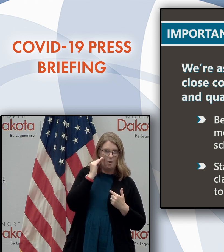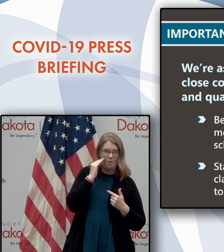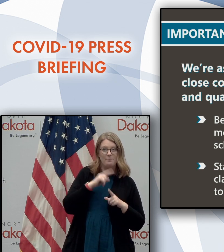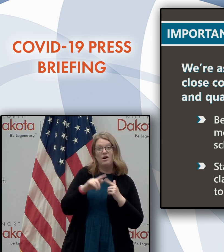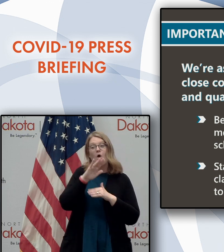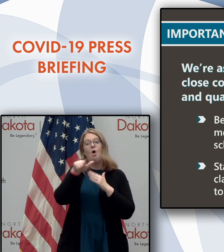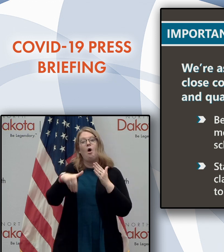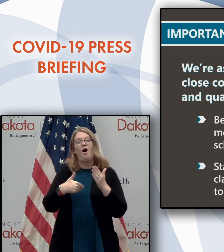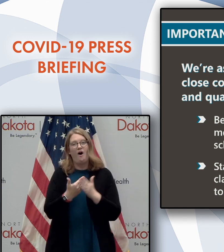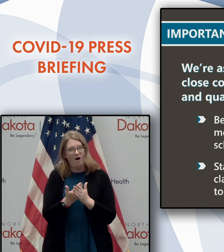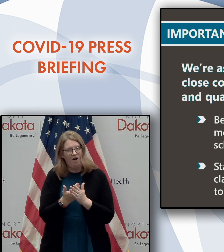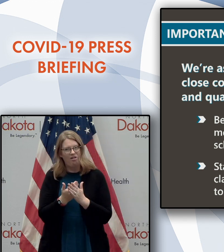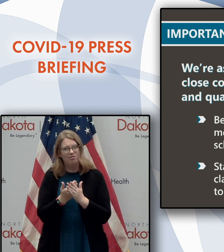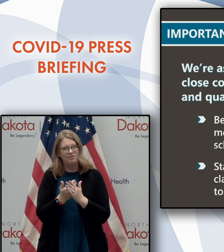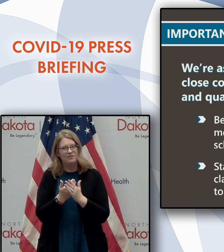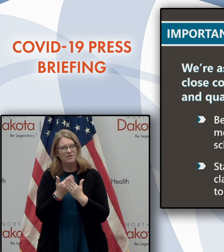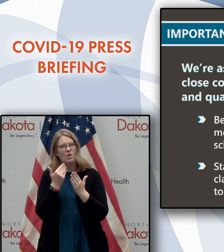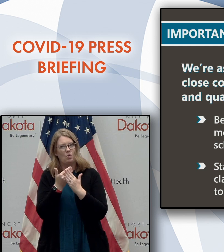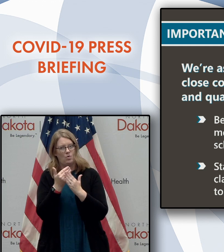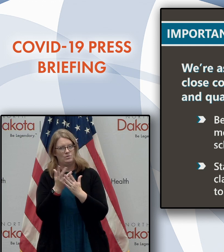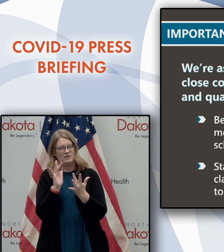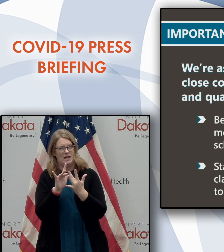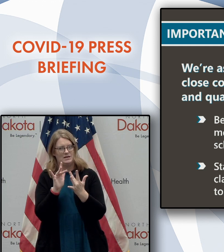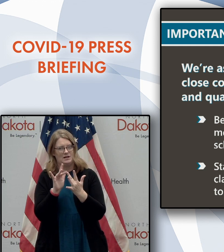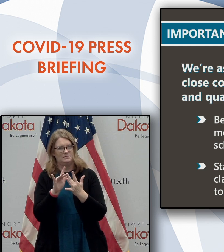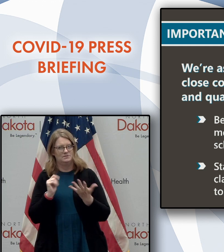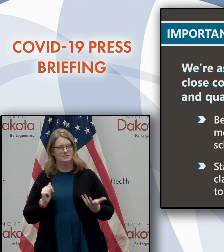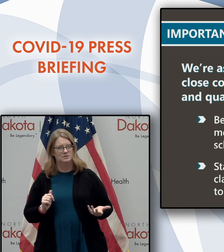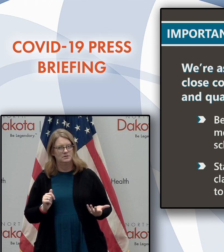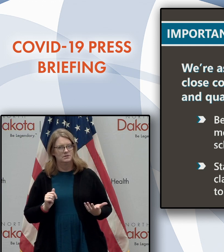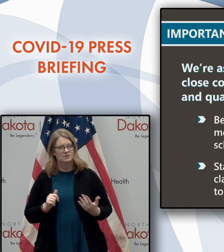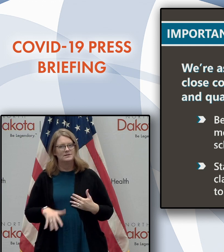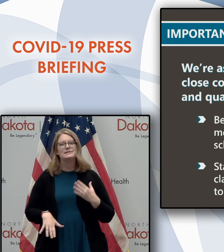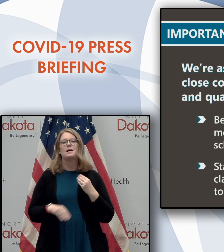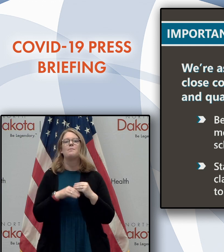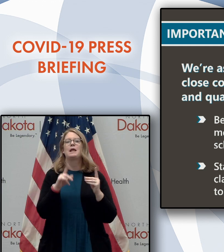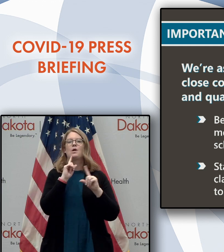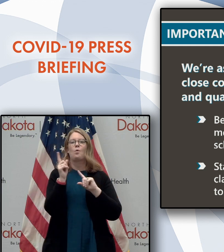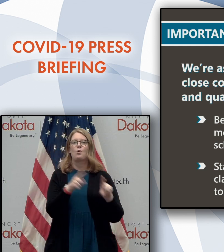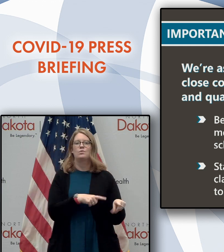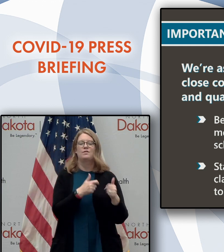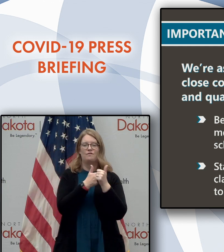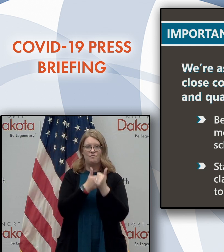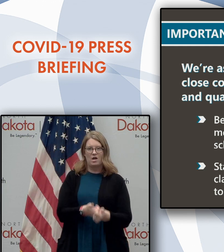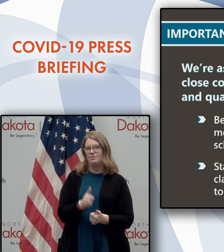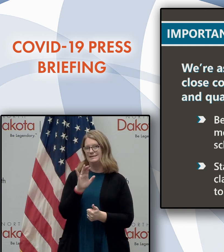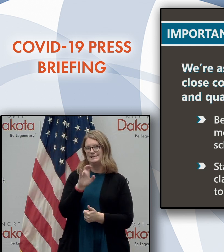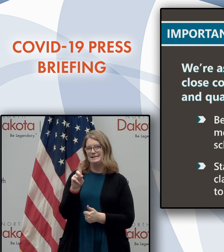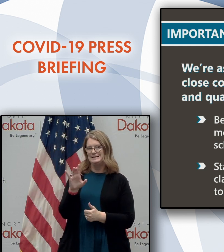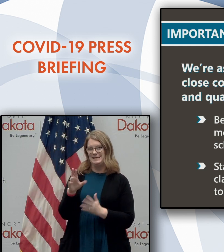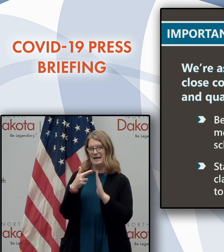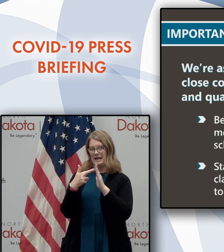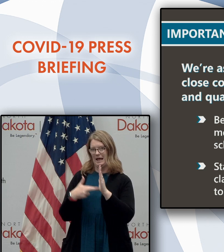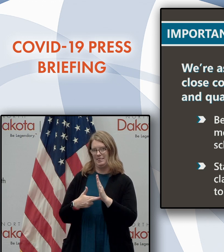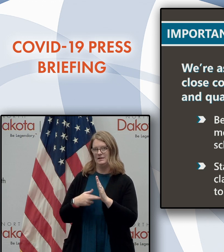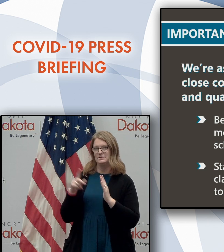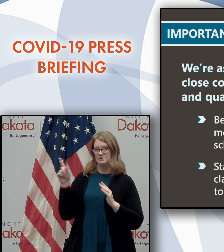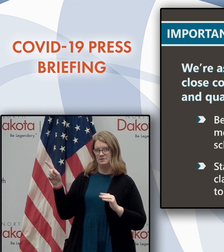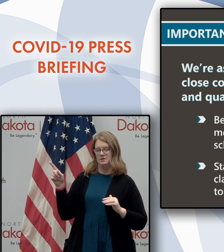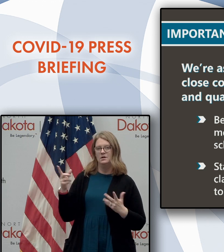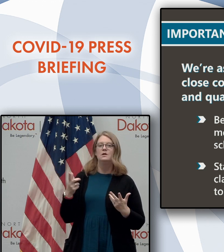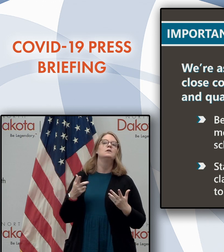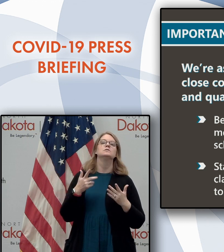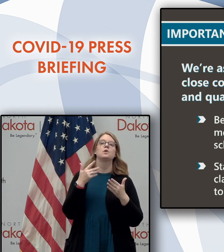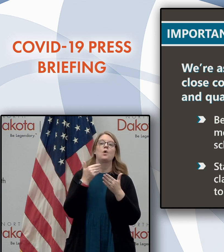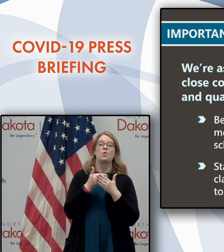health department has always recommended this, but this amended order brings in line with CDC guidelines. This means that close contacts of